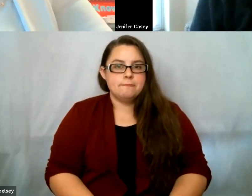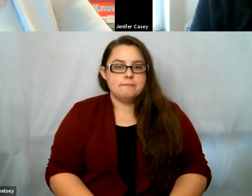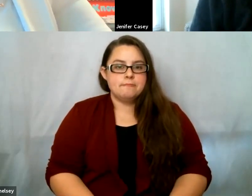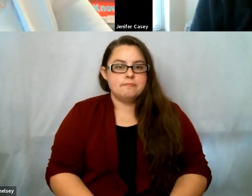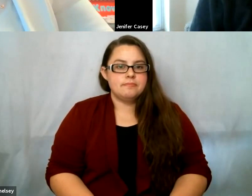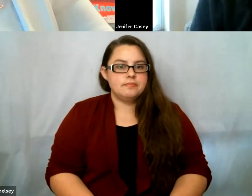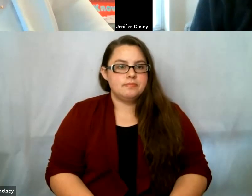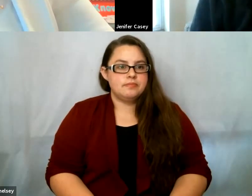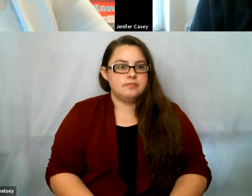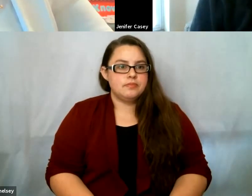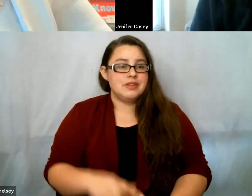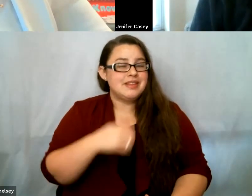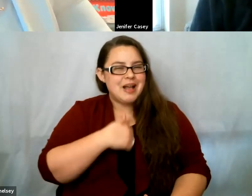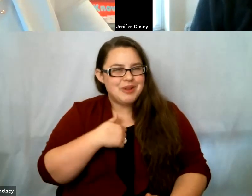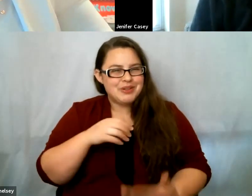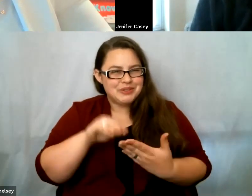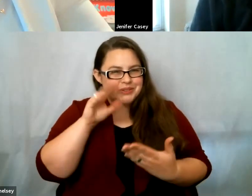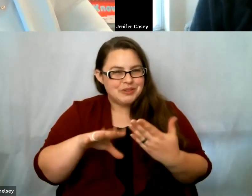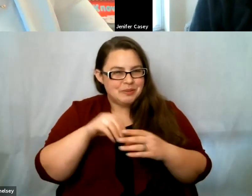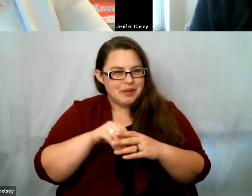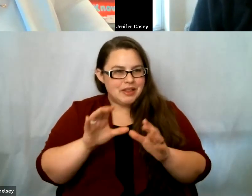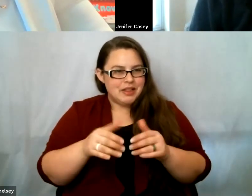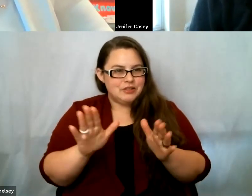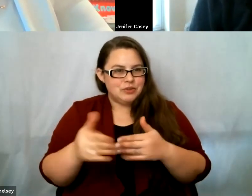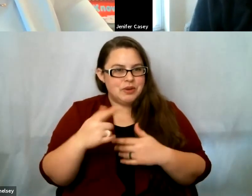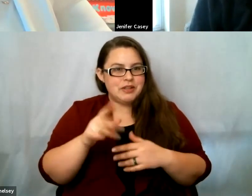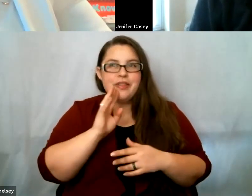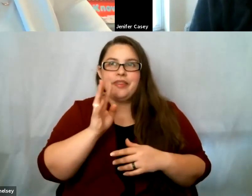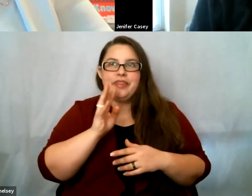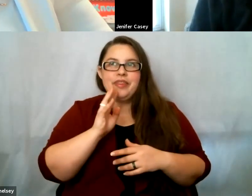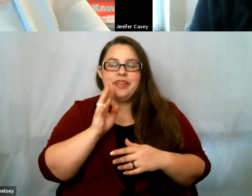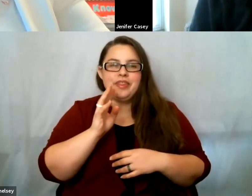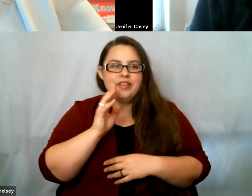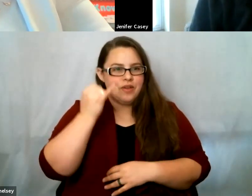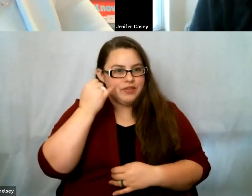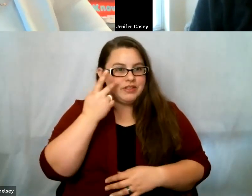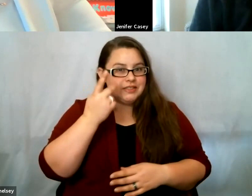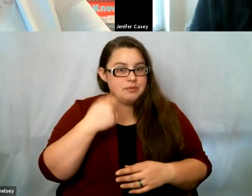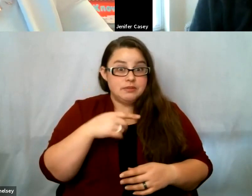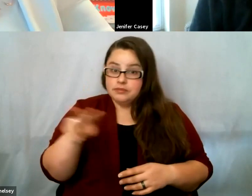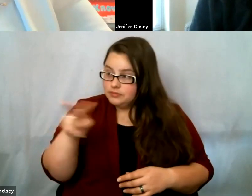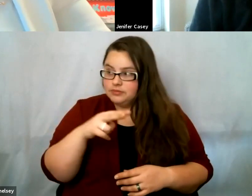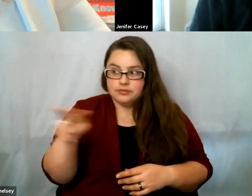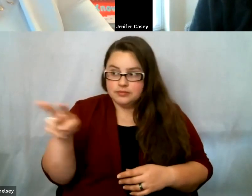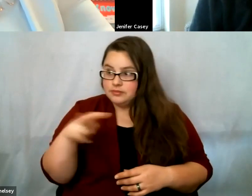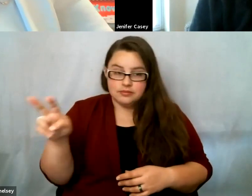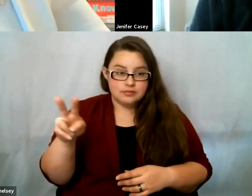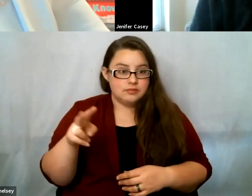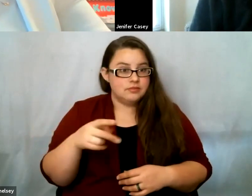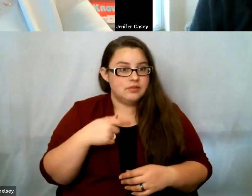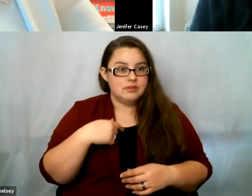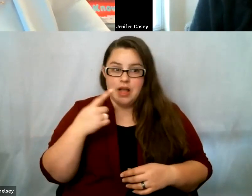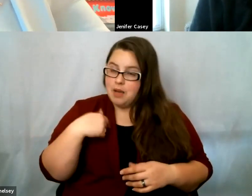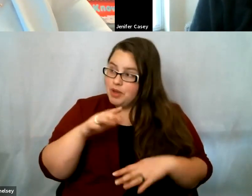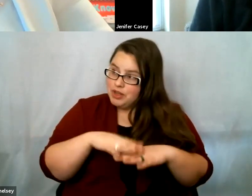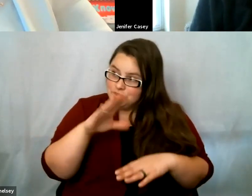I'm sorry, there's a student in my classroom, and he's just talking and talking. So if you see me going like this, I'm like, I'm on the